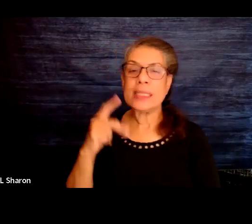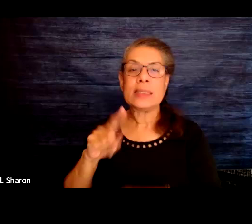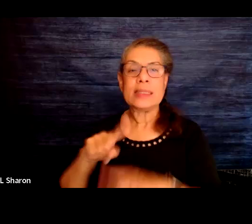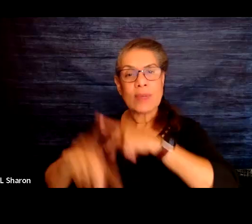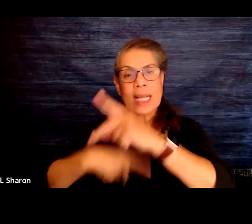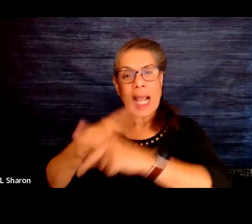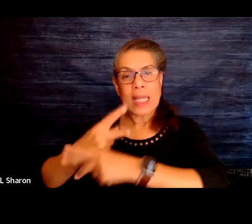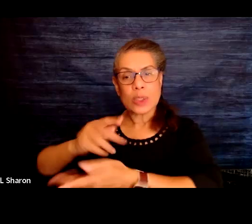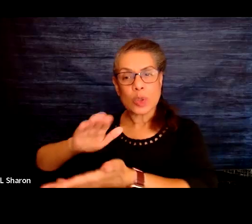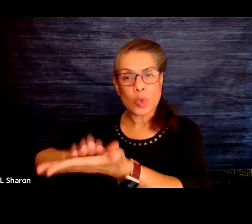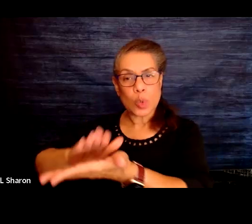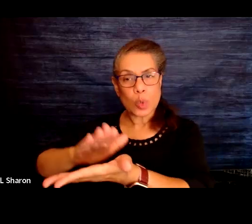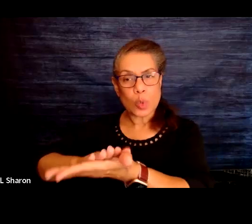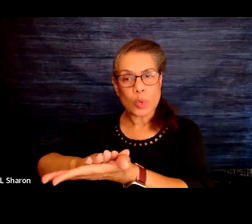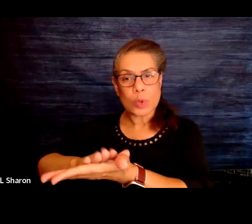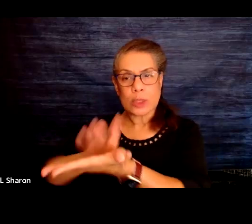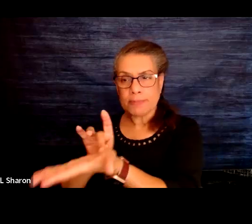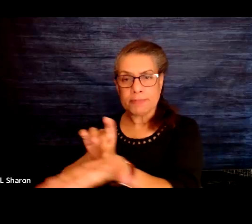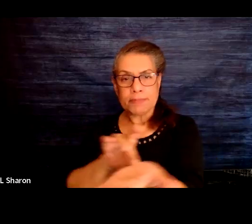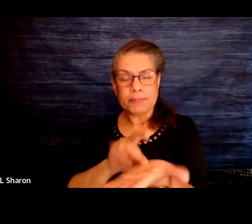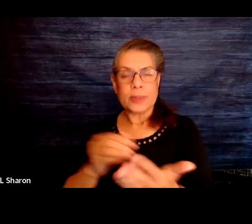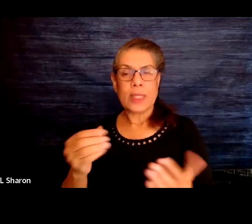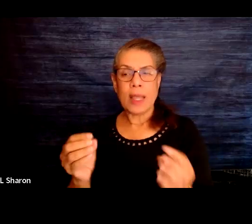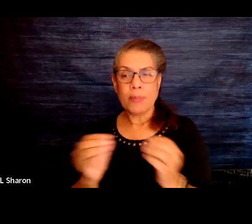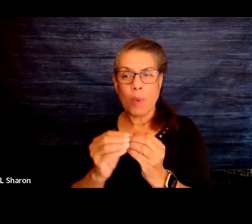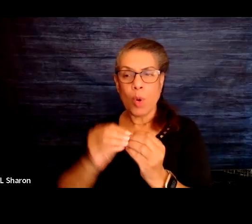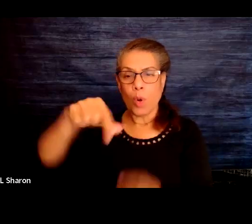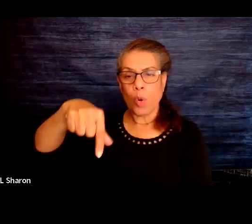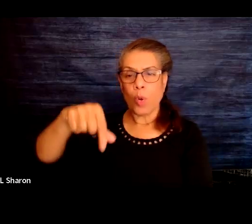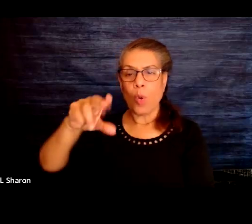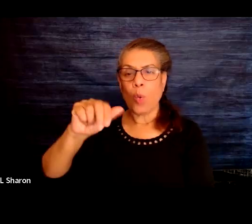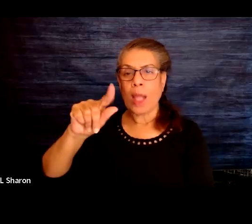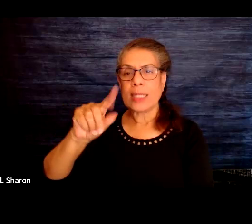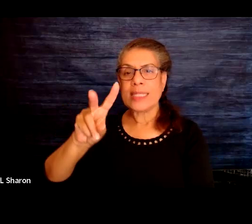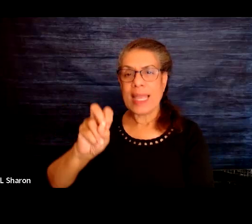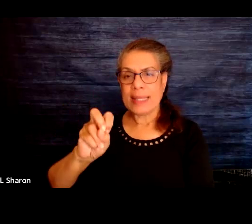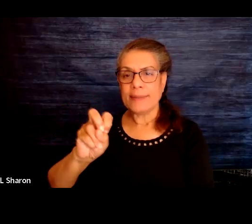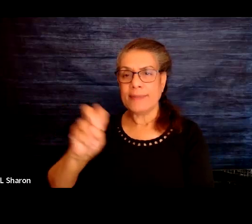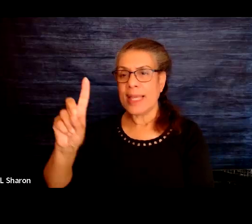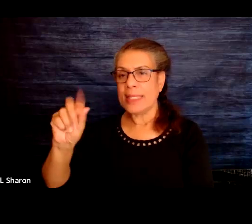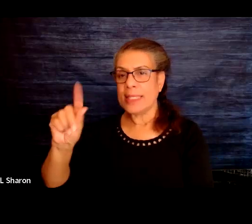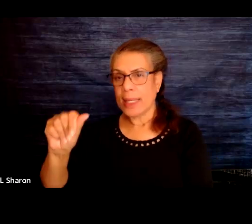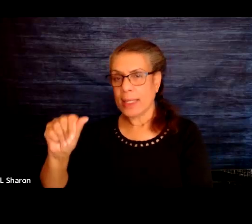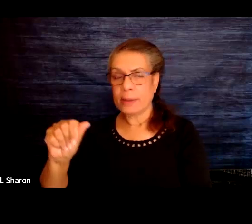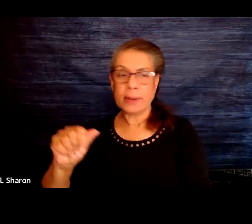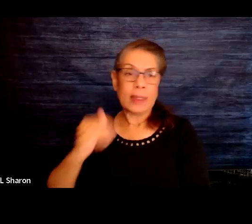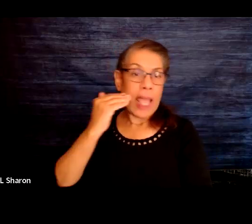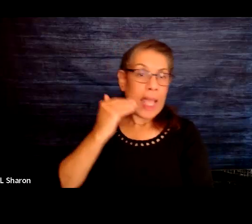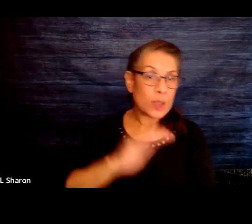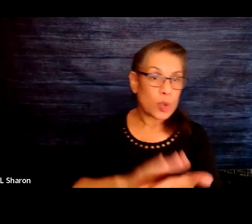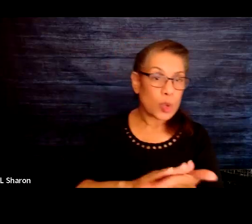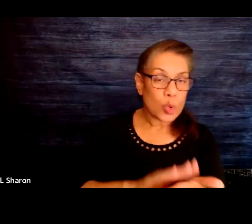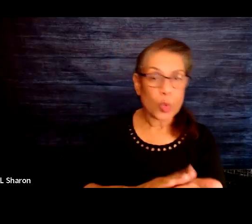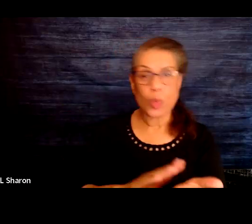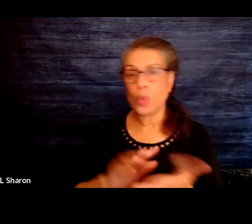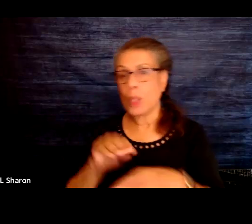types to get more qualitative data around what are the struggles that, you know, heads of school, counselors, teachers are seeing